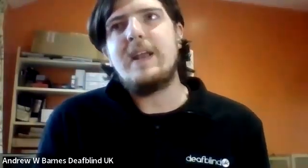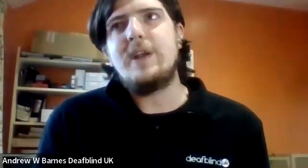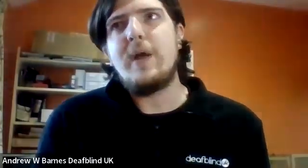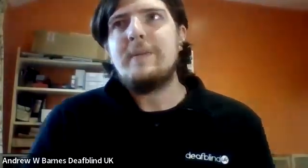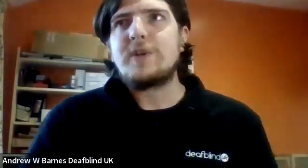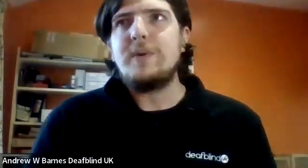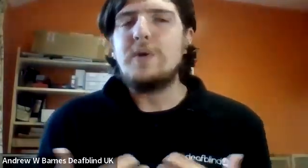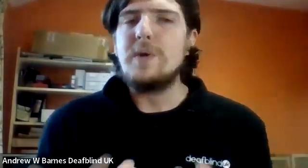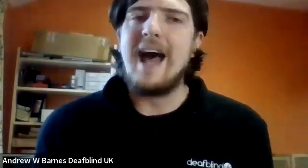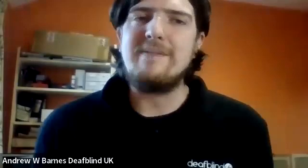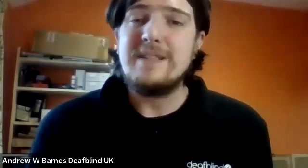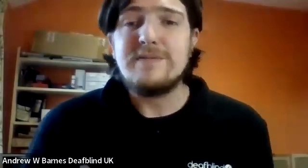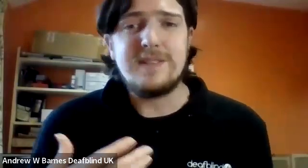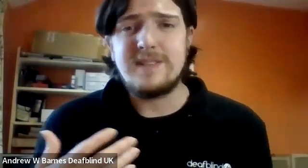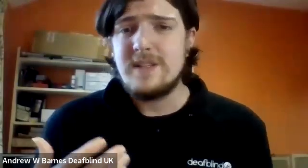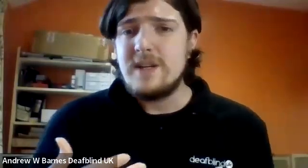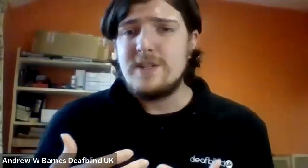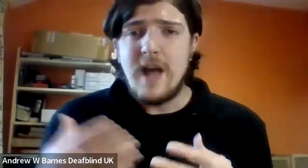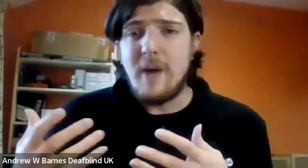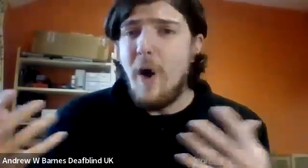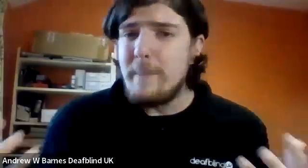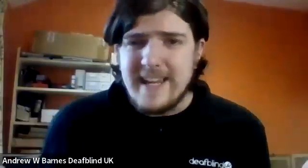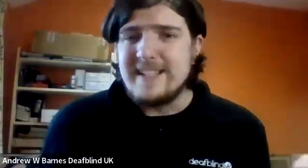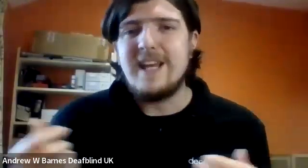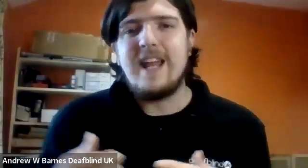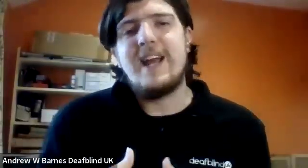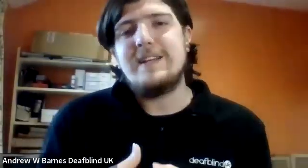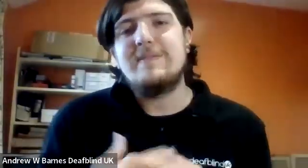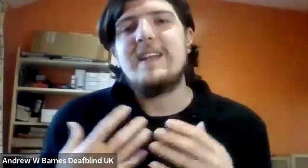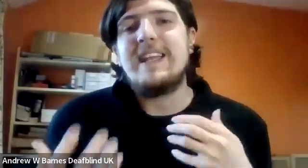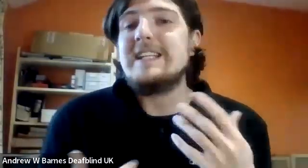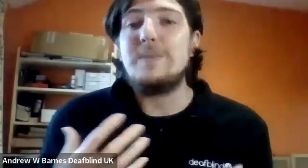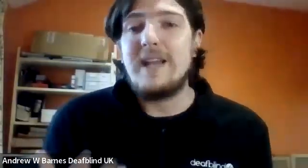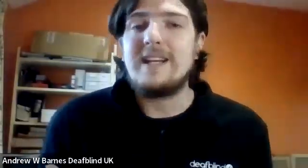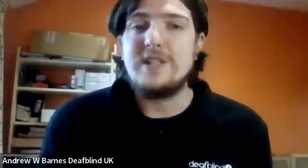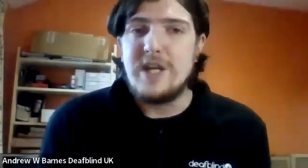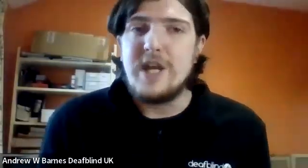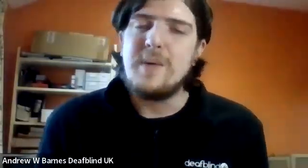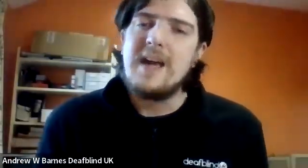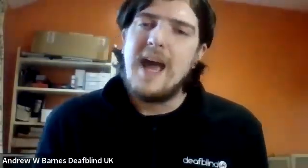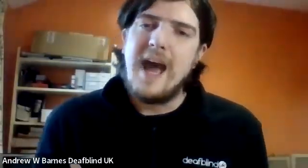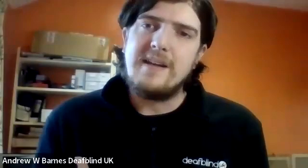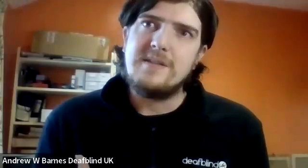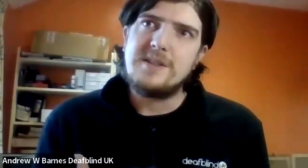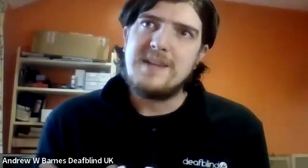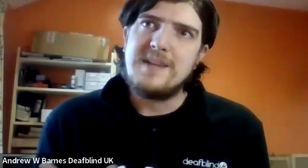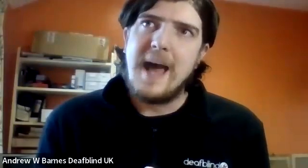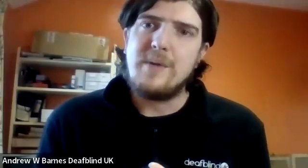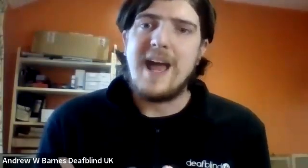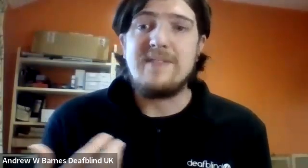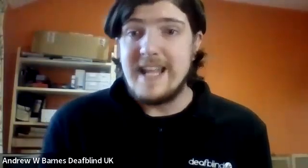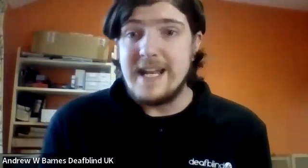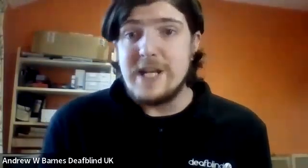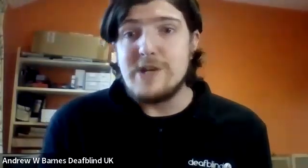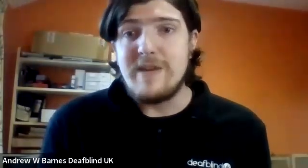be, you know, we all have different hobbies and different things that we like to do, and sometimes